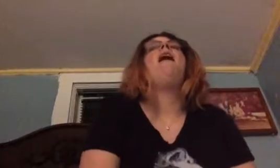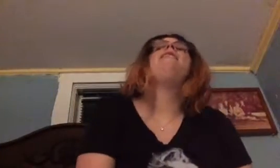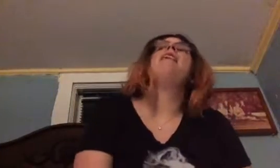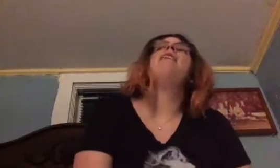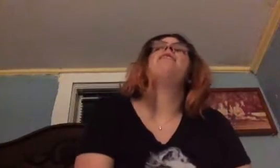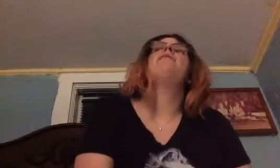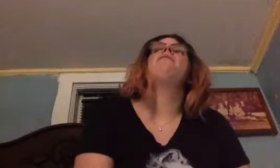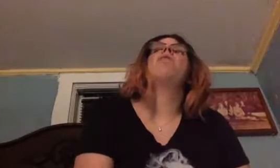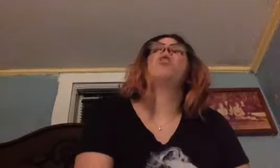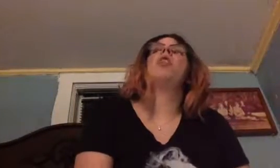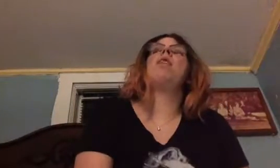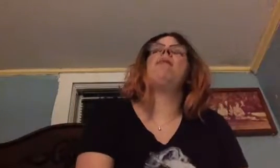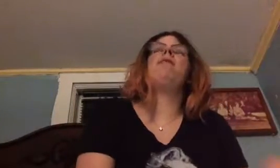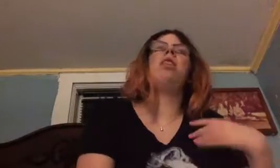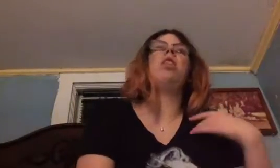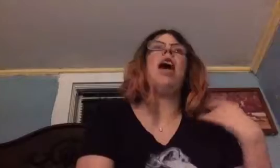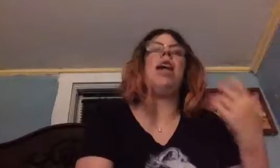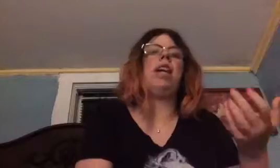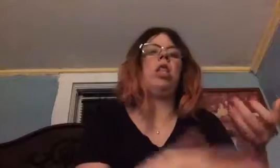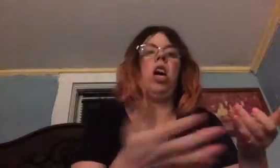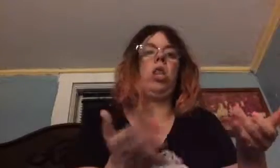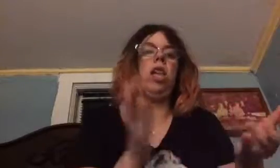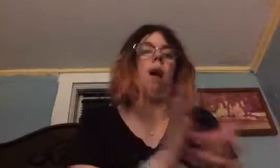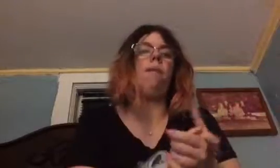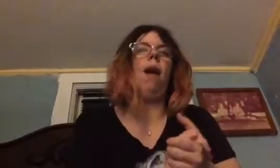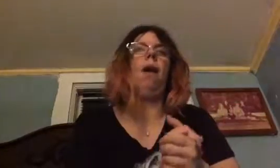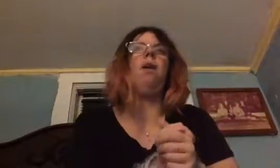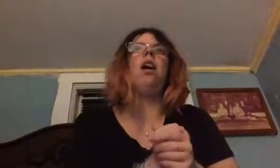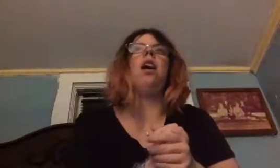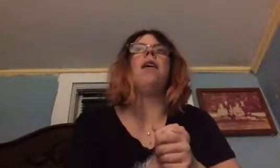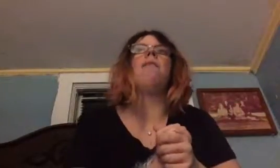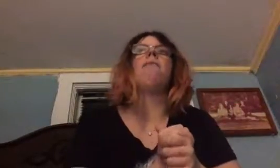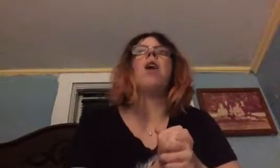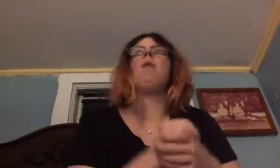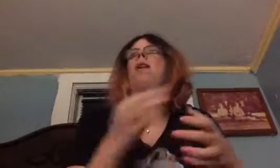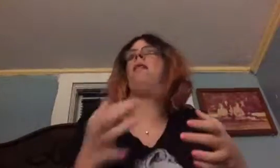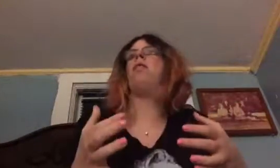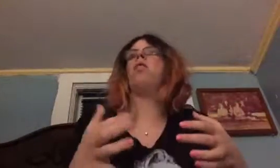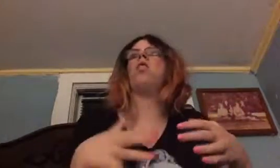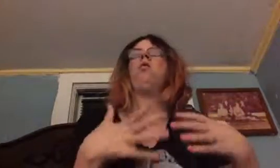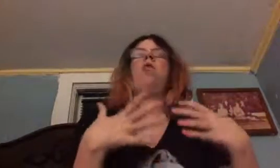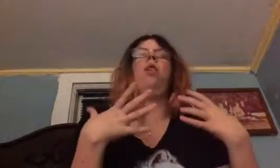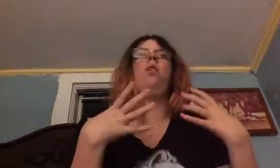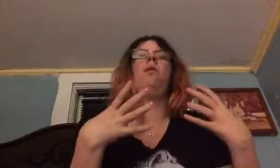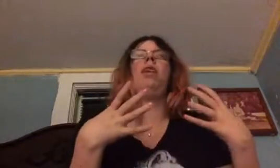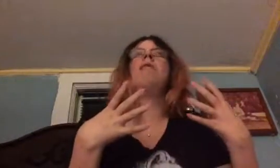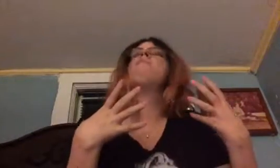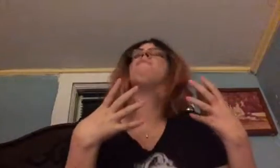And then, you know, she had her best friends Eddie and Chelsea to help her out. Her parents, her little annoying